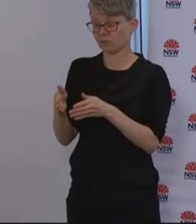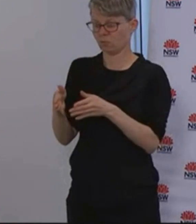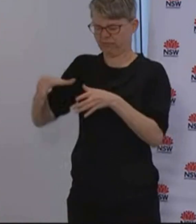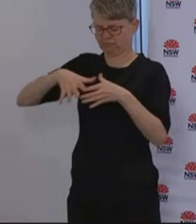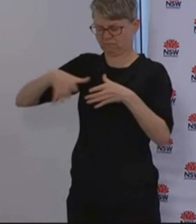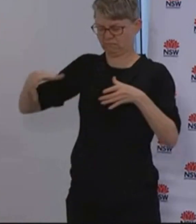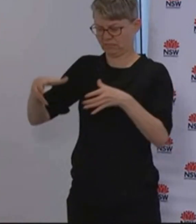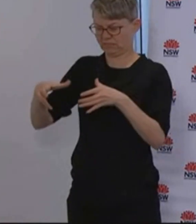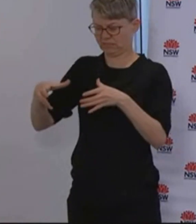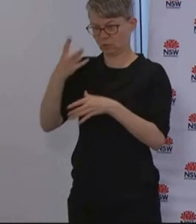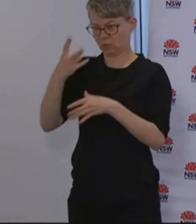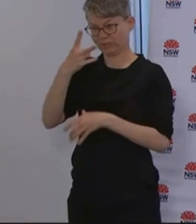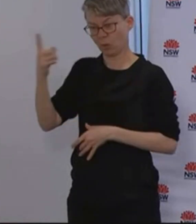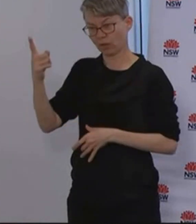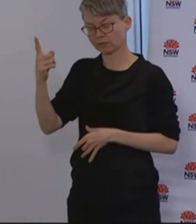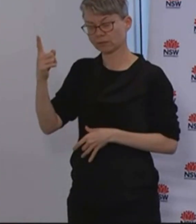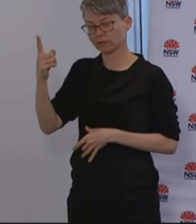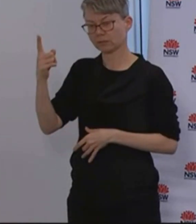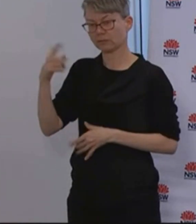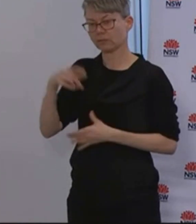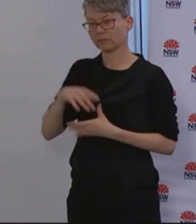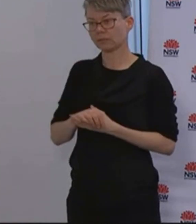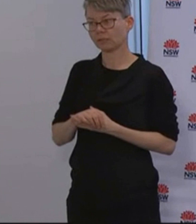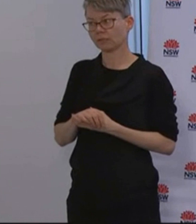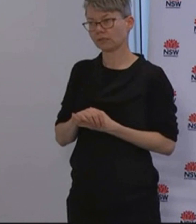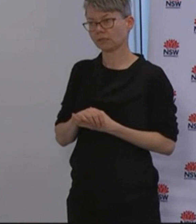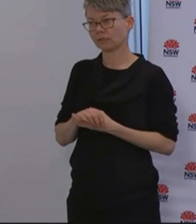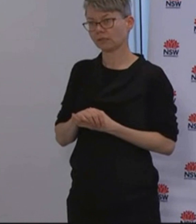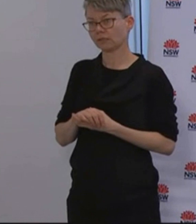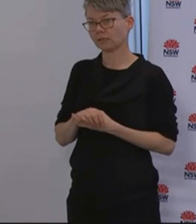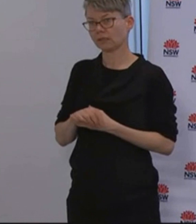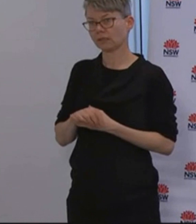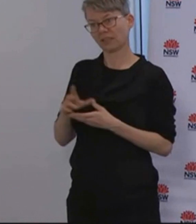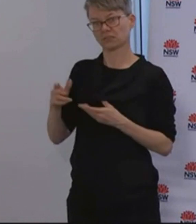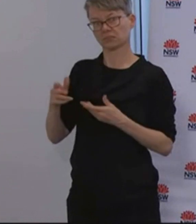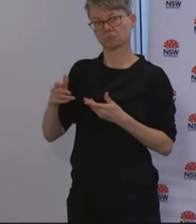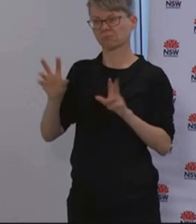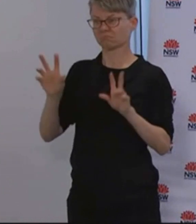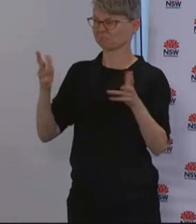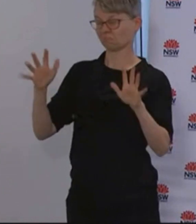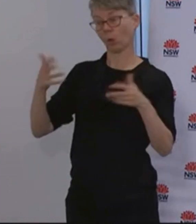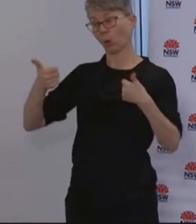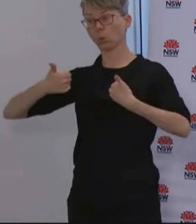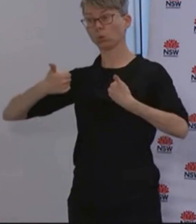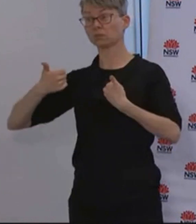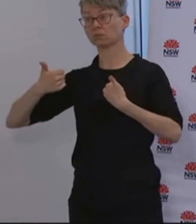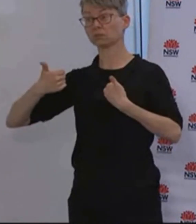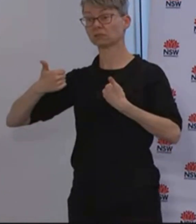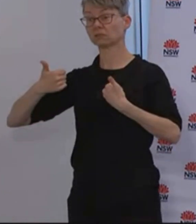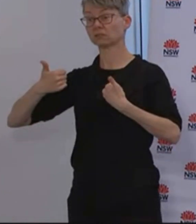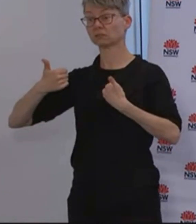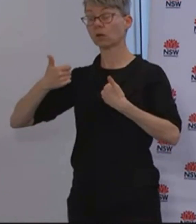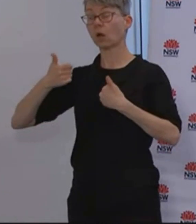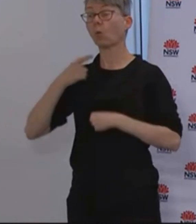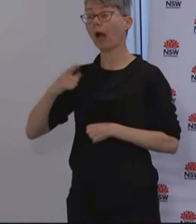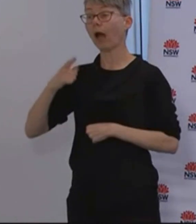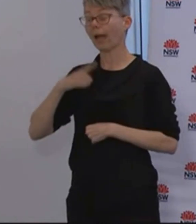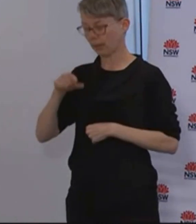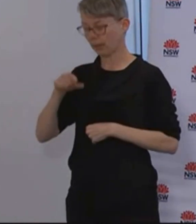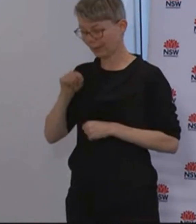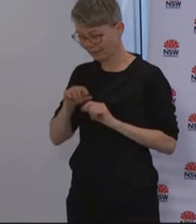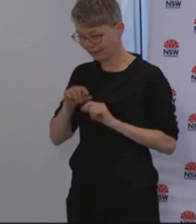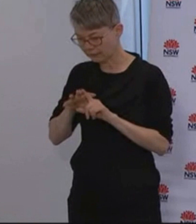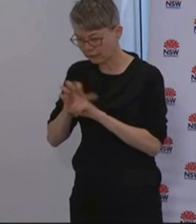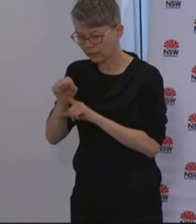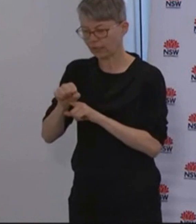cluster, to some extent that represents a success, because every one of those cases we can find, we can